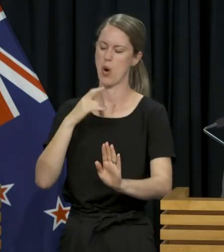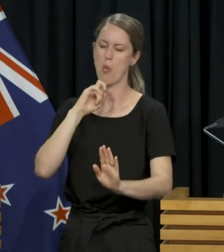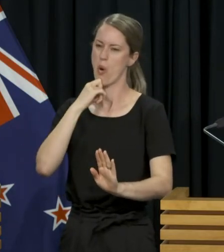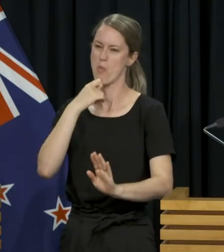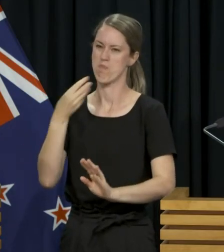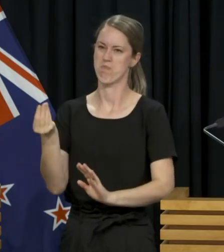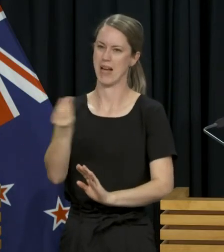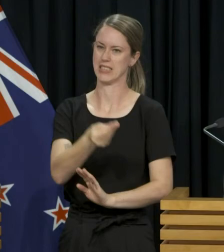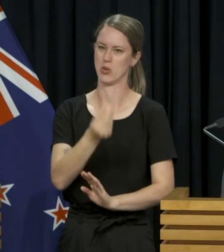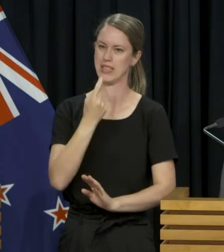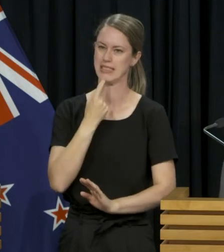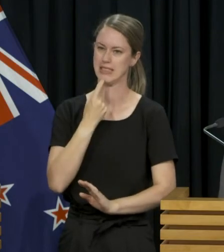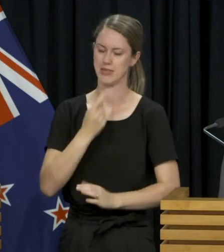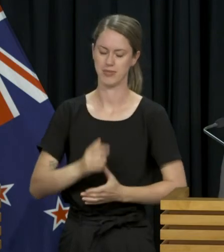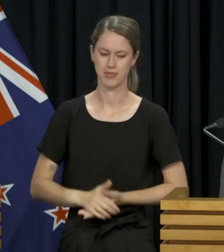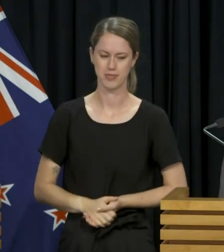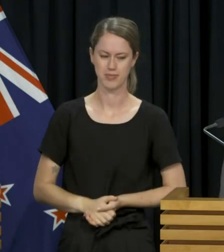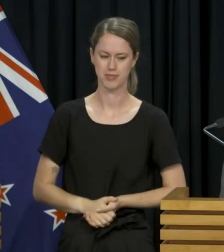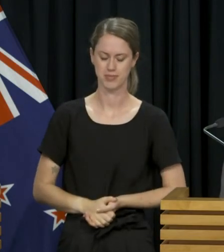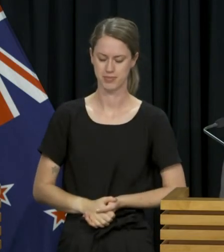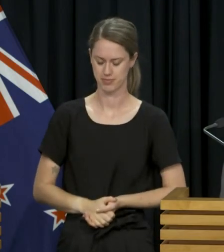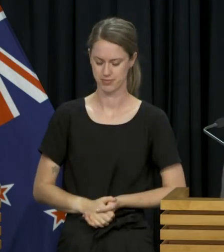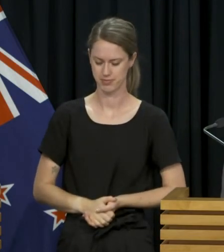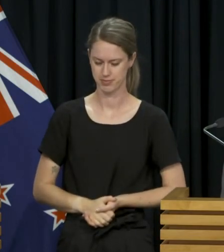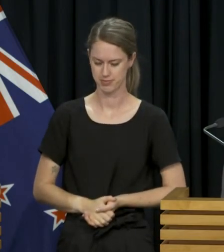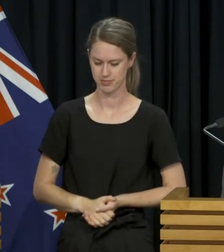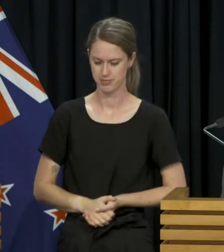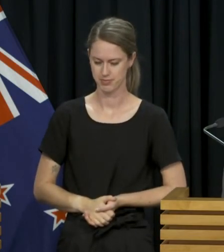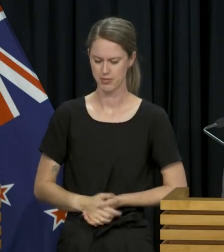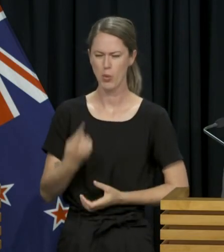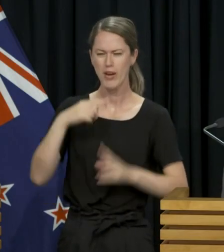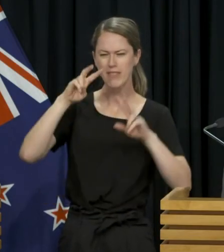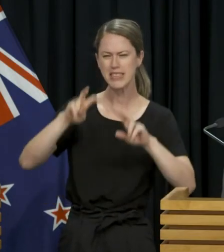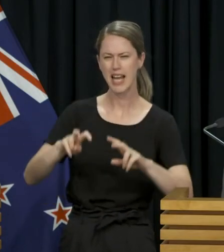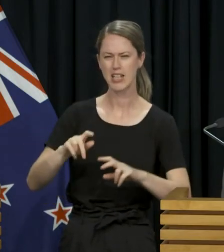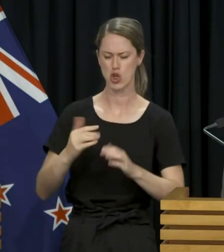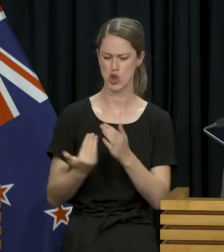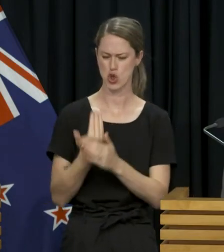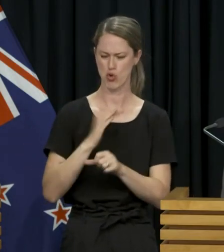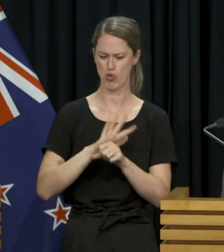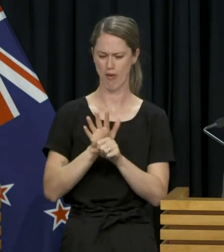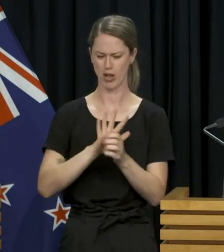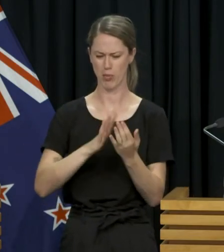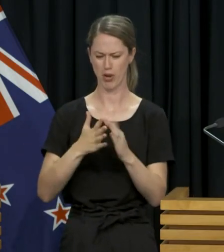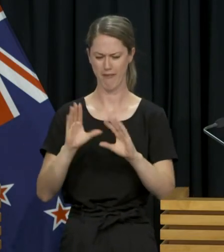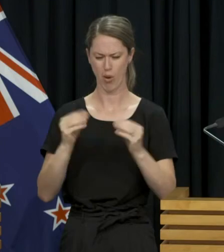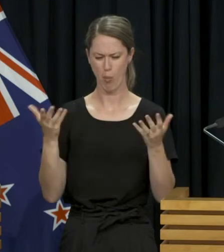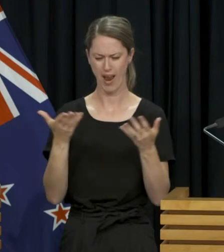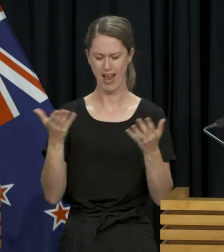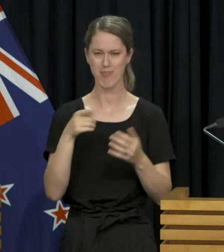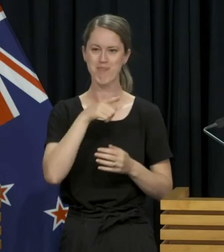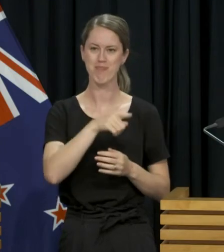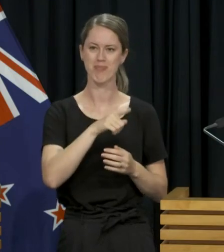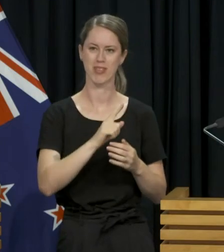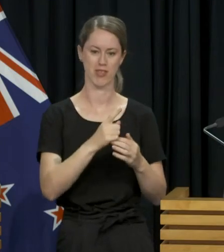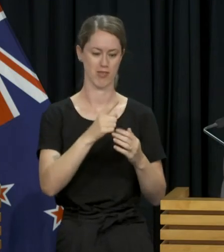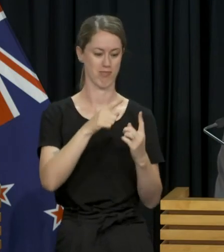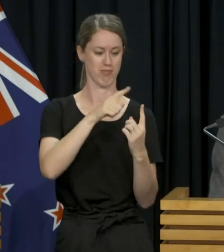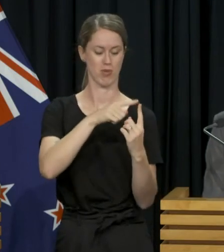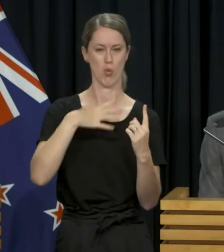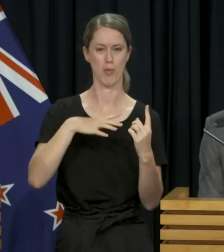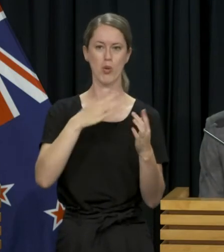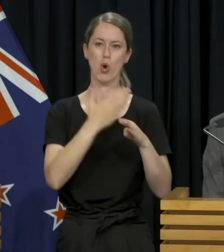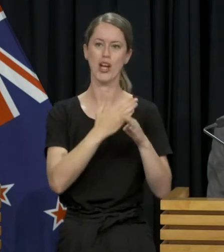working. Now, as part of our source investigation, we also have tested the staff at LSG Sky